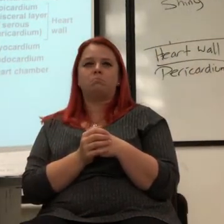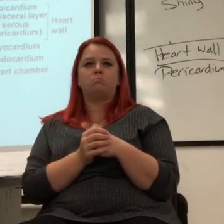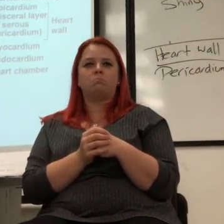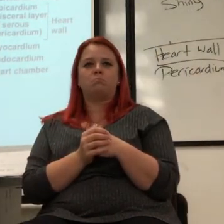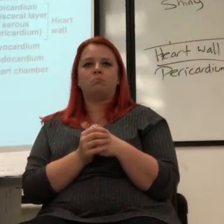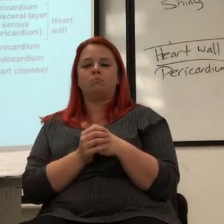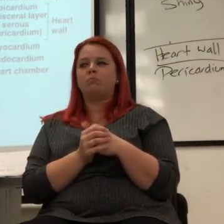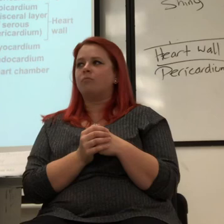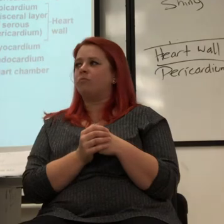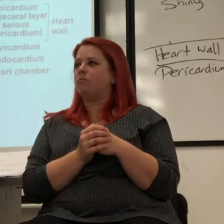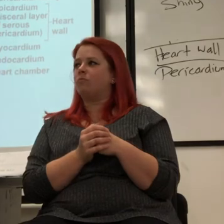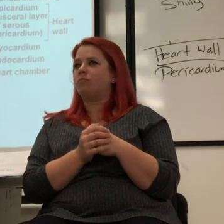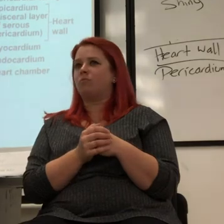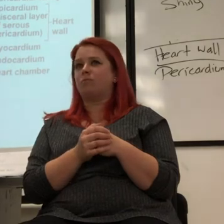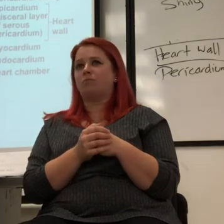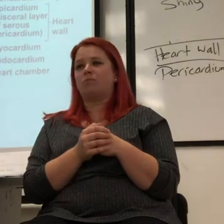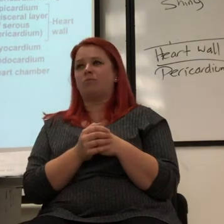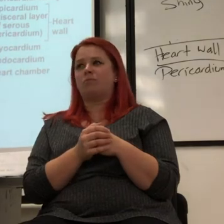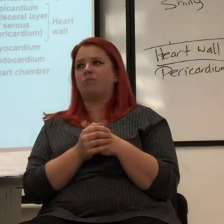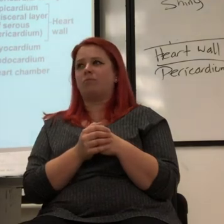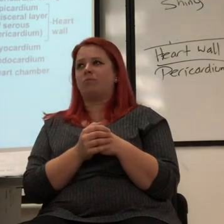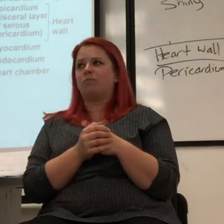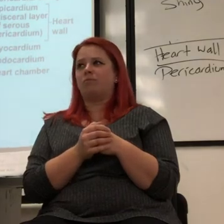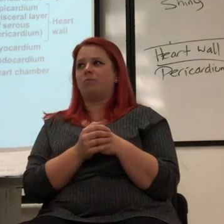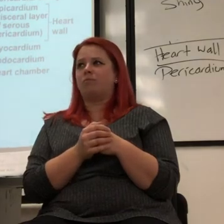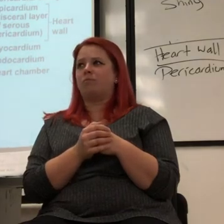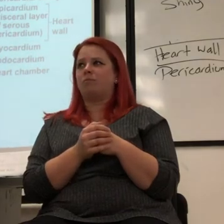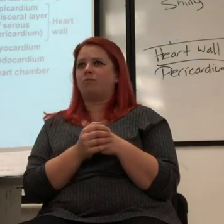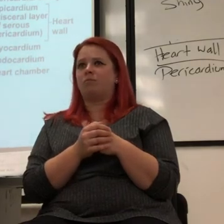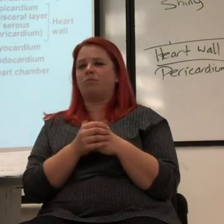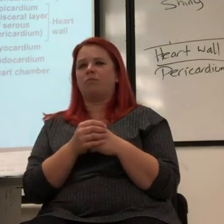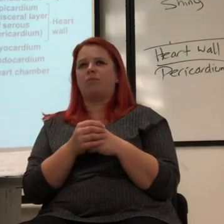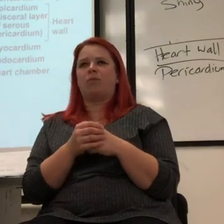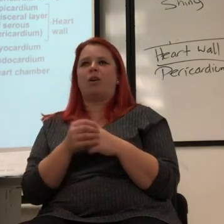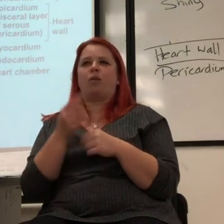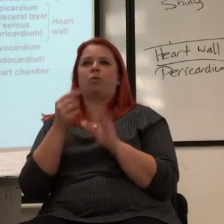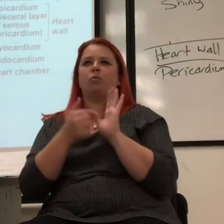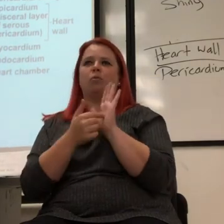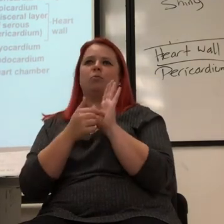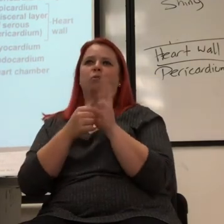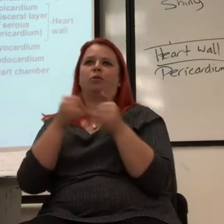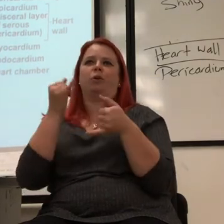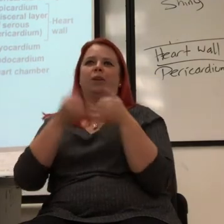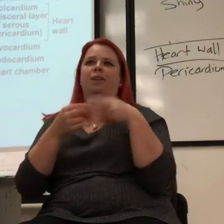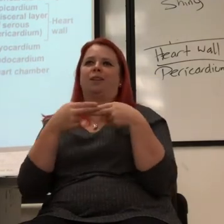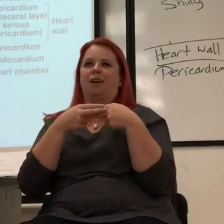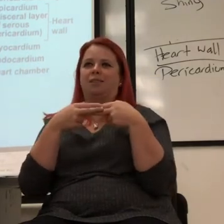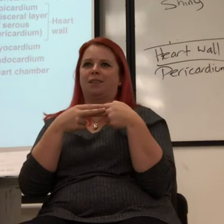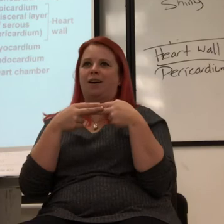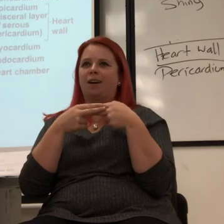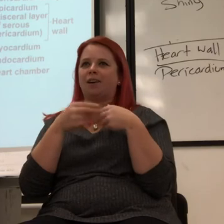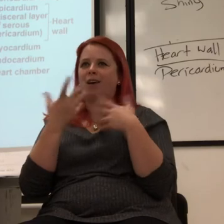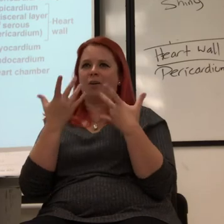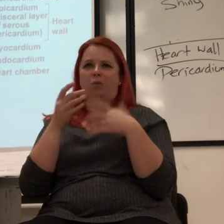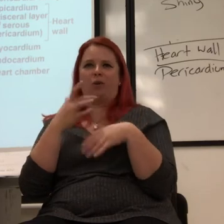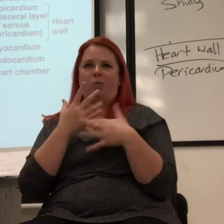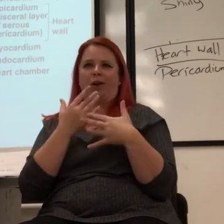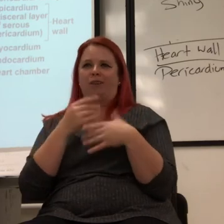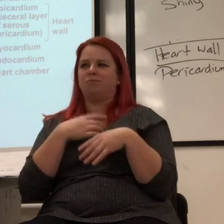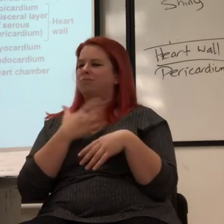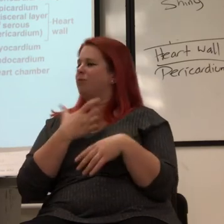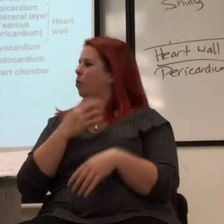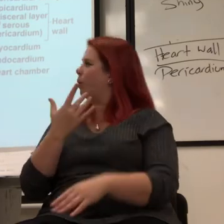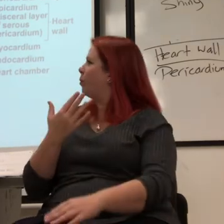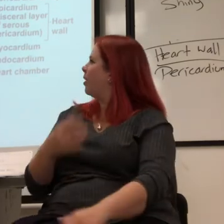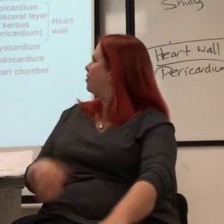As a bonus, I even have students dissect it. Let me fast forward to my last slide here. Let me show it to you. And I'm going to wait till the end.